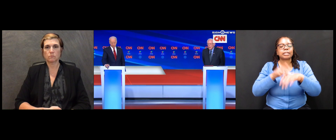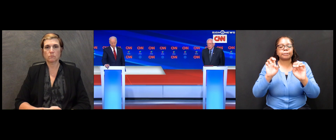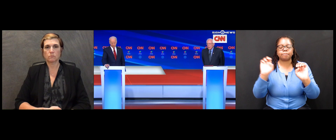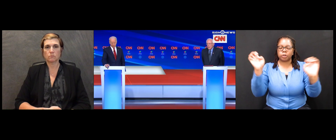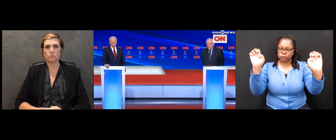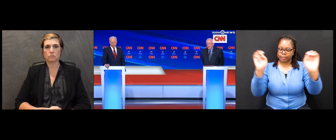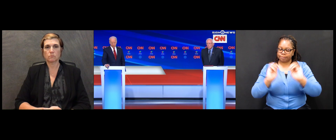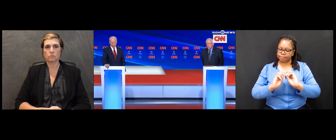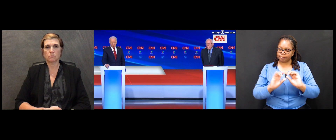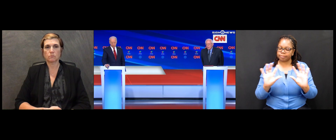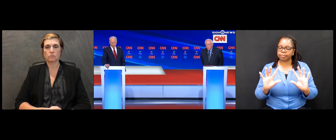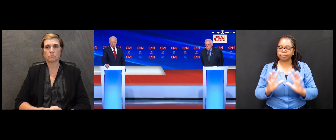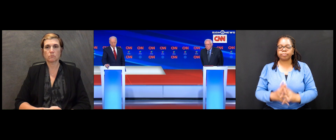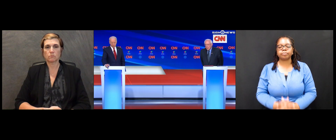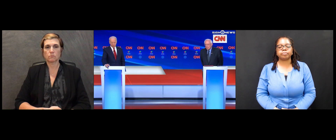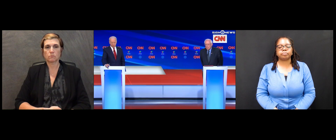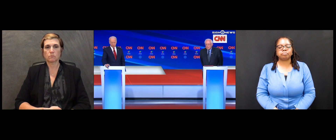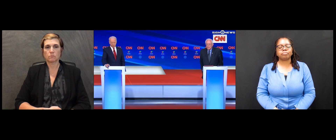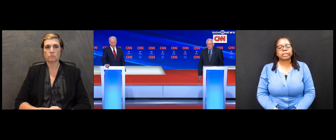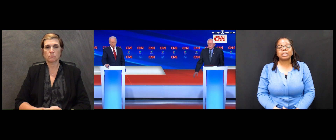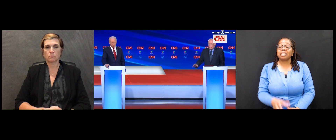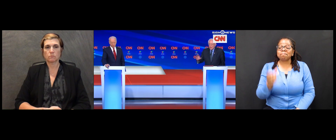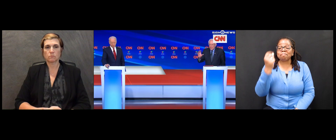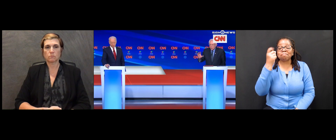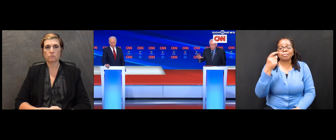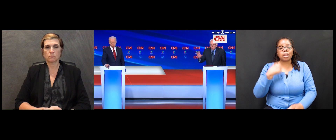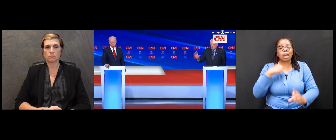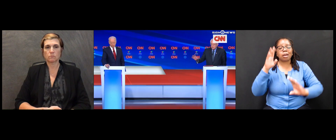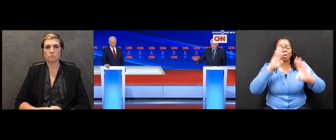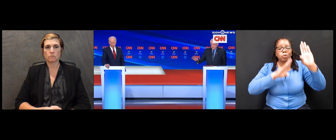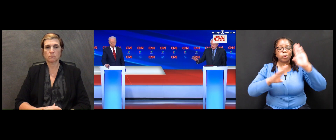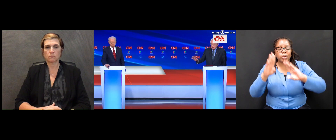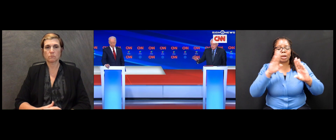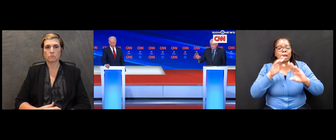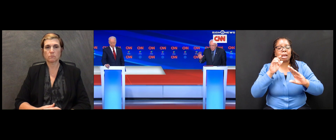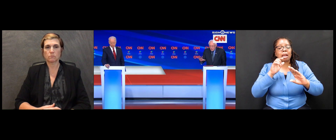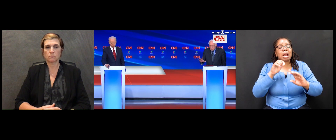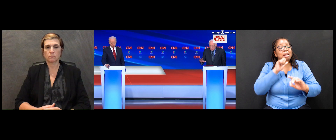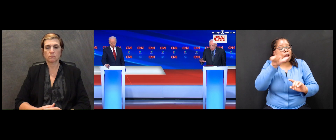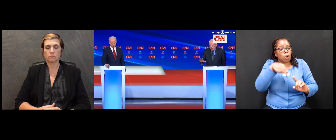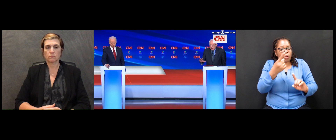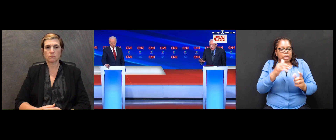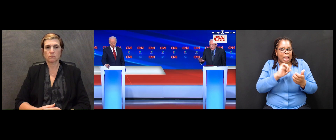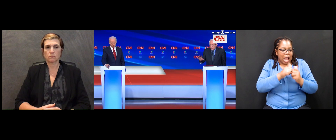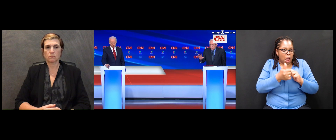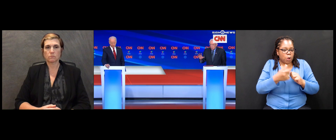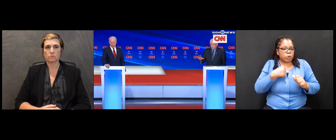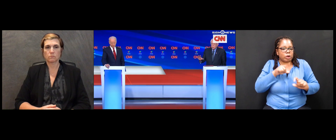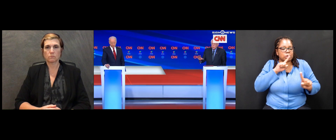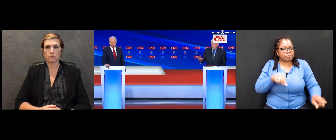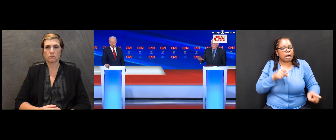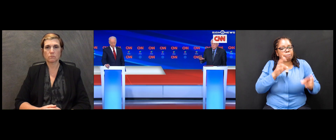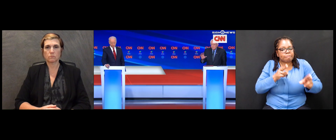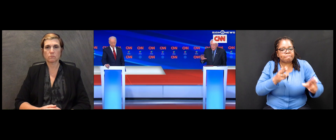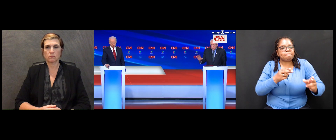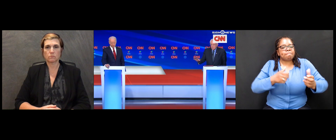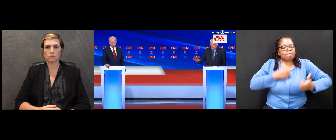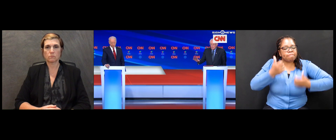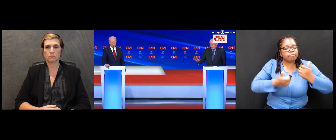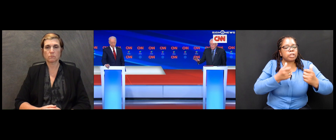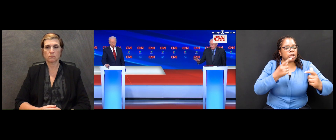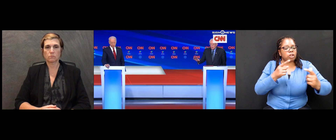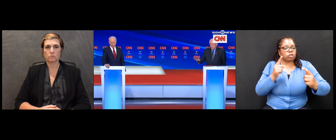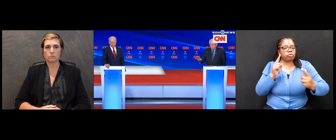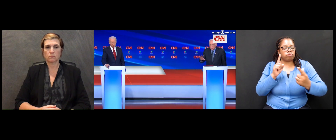emergency. And what I worry about is not only how we respond aggressively to the